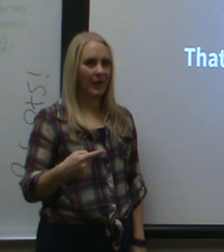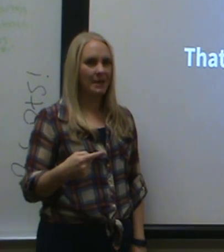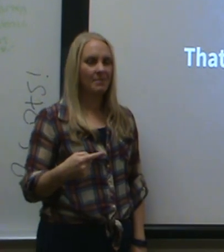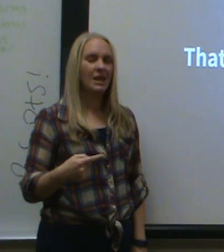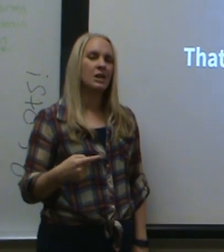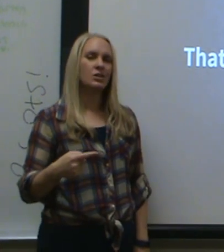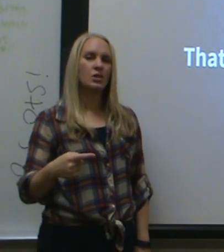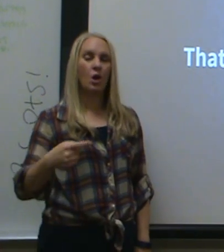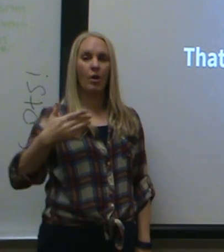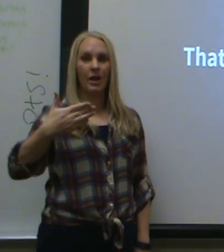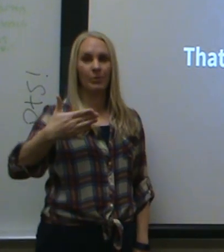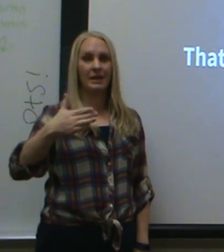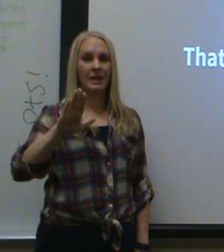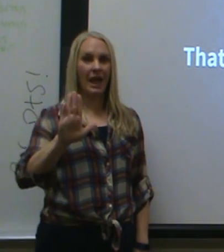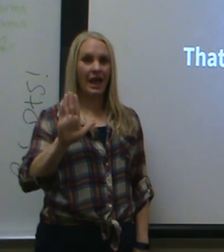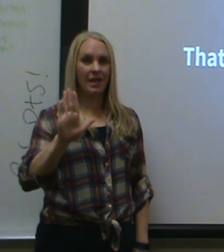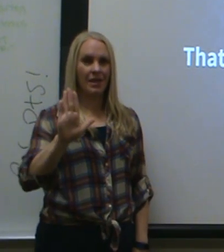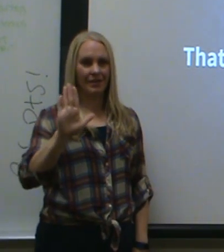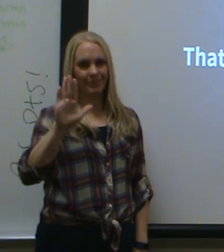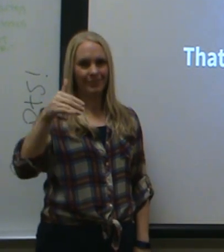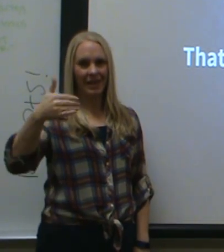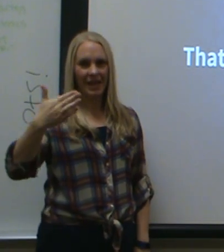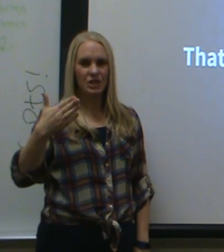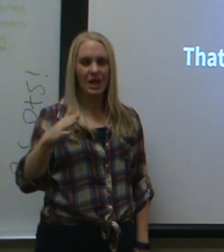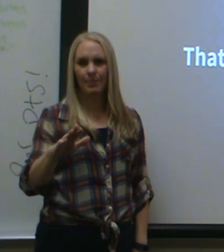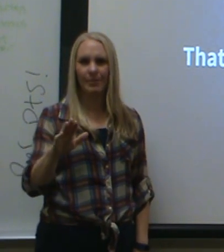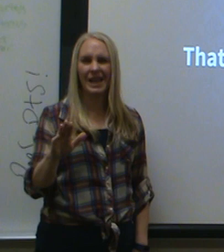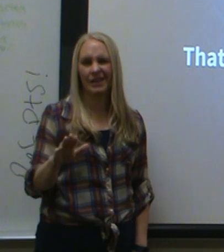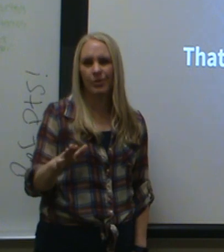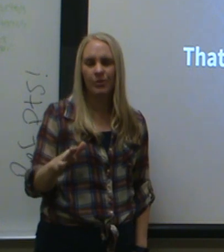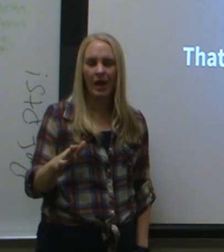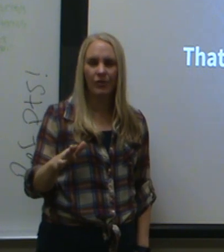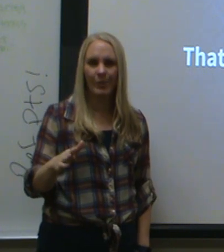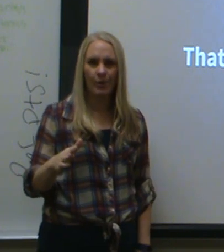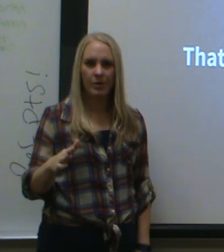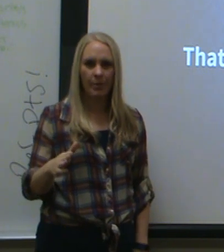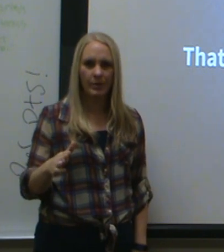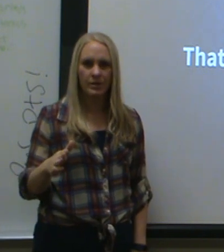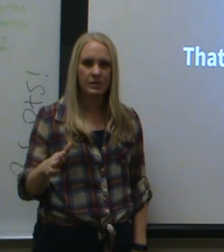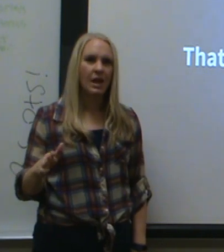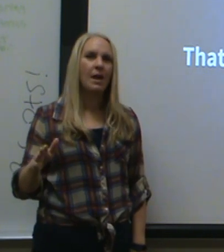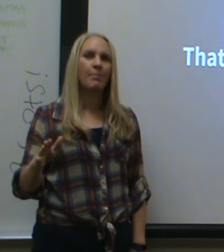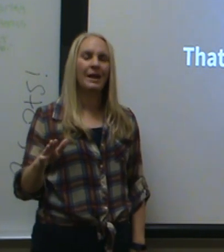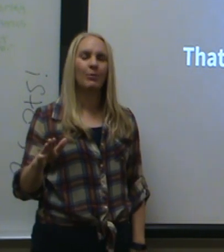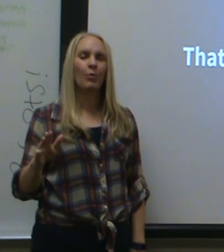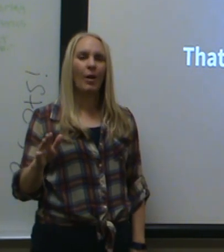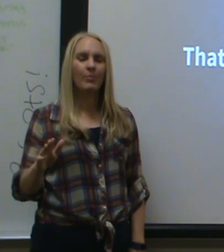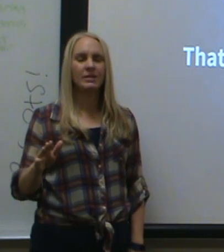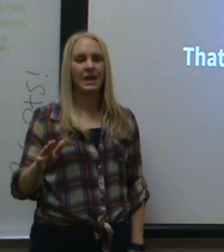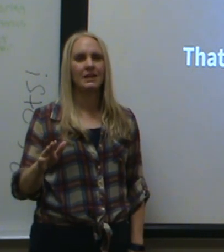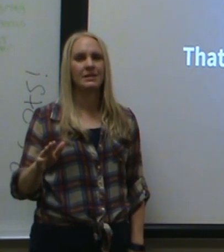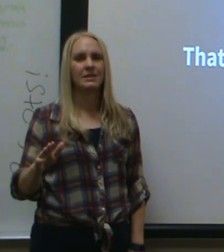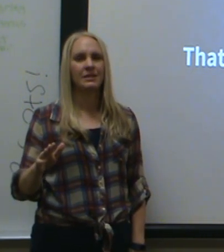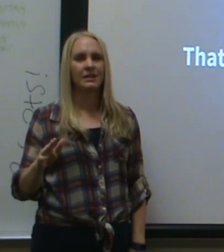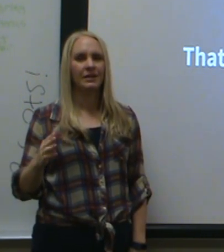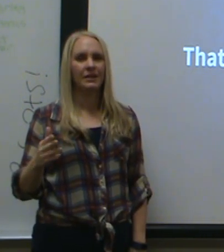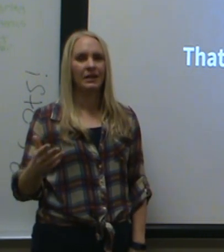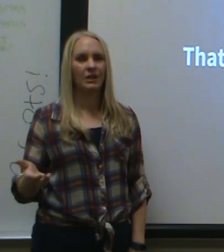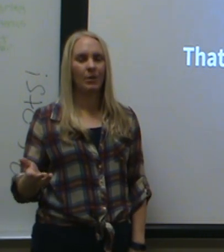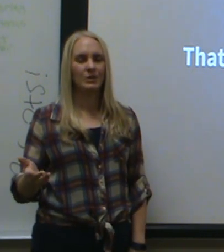Okay? So it'll be a hand shape like through the alphabet or numbers, but it will represent an